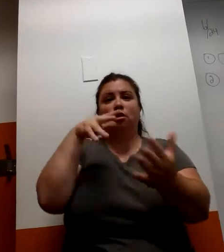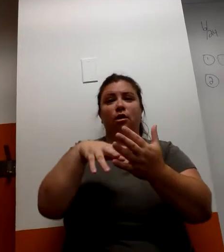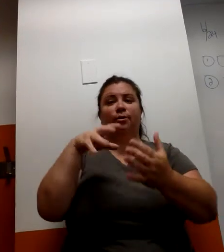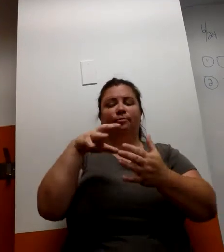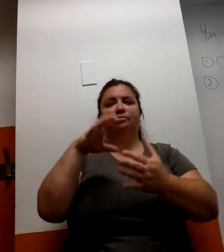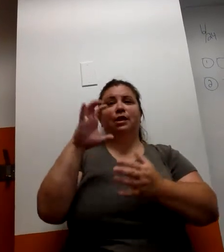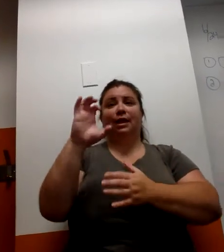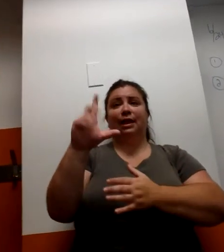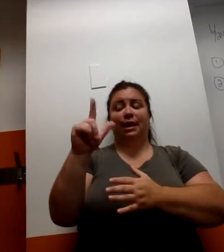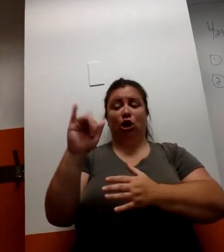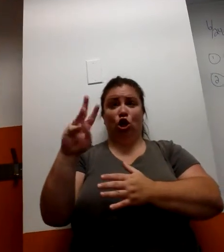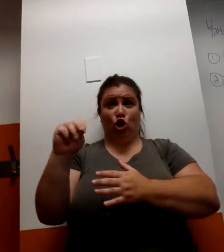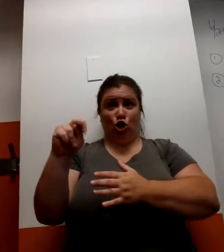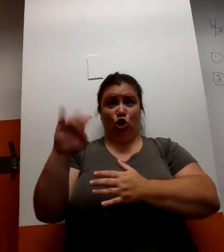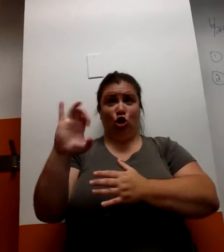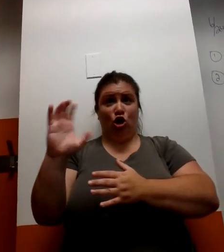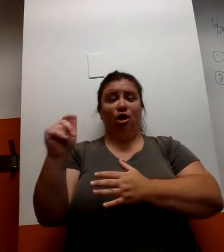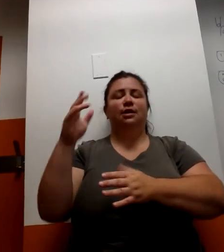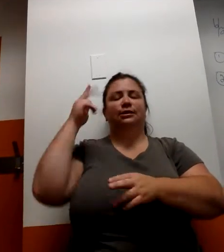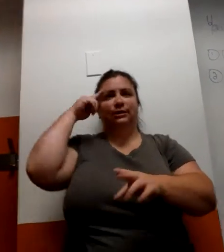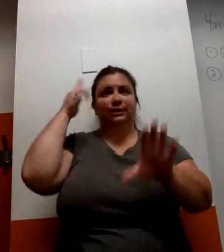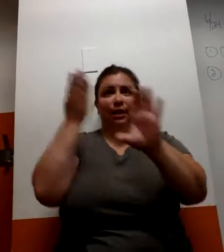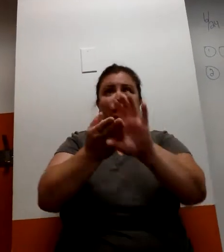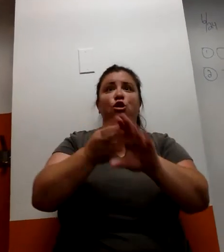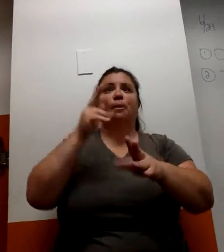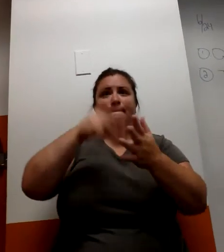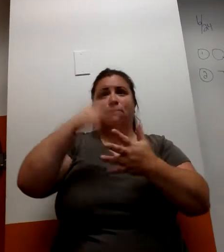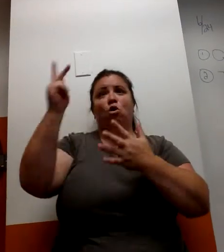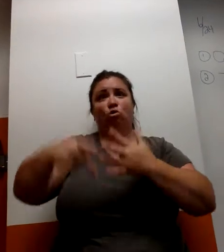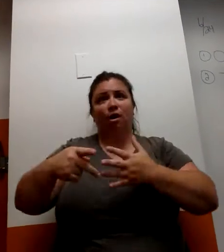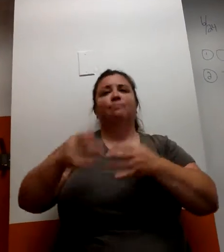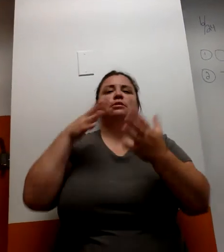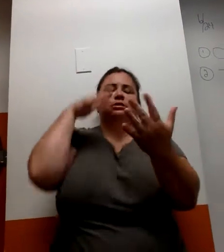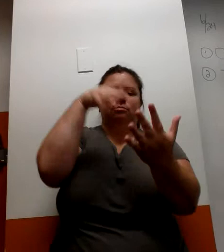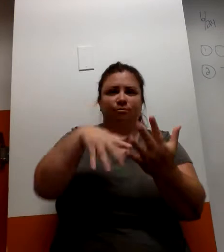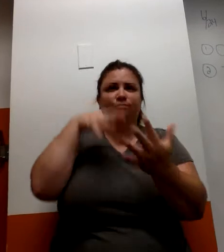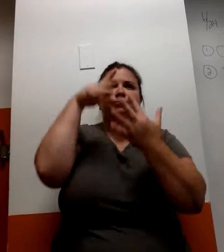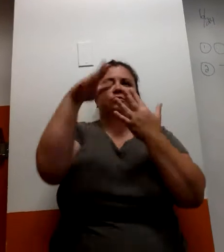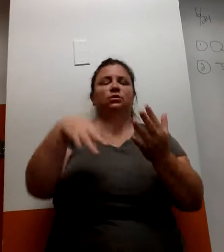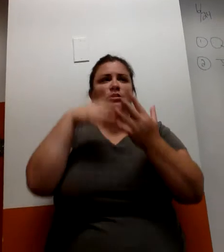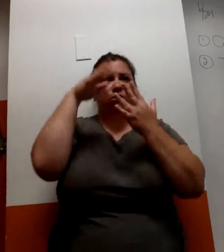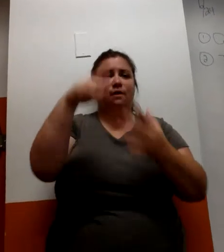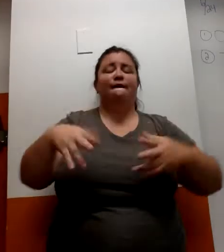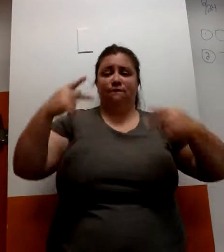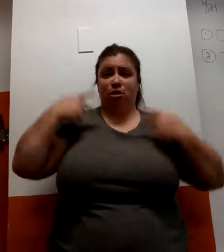programs too. So it kind of helps bridge the gap between physiological medicine and psychological